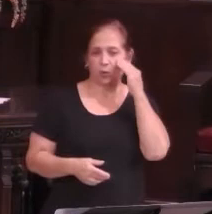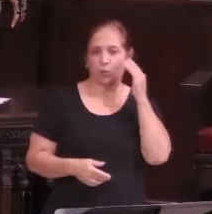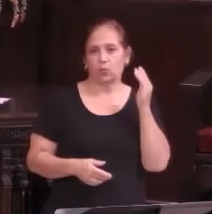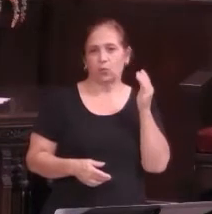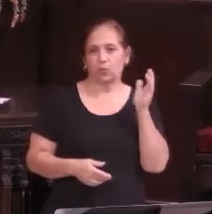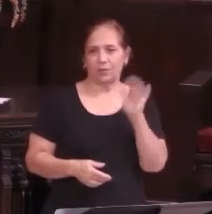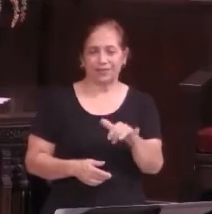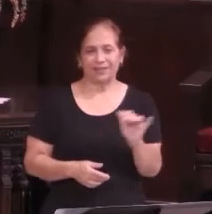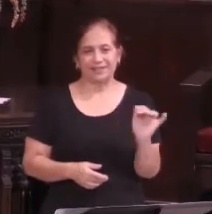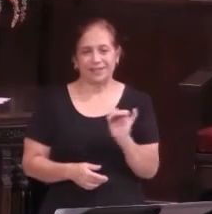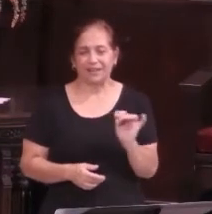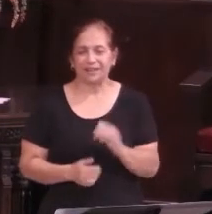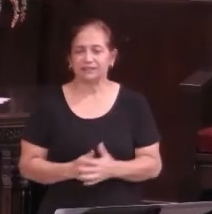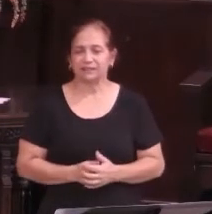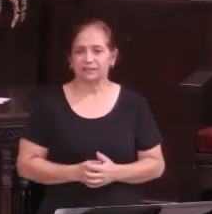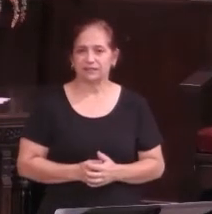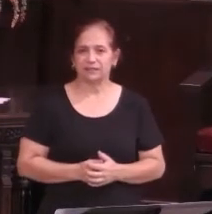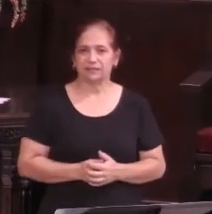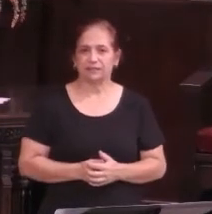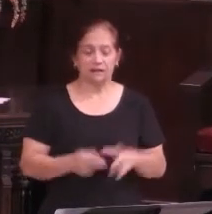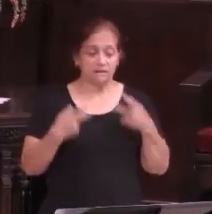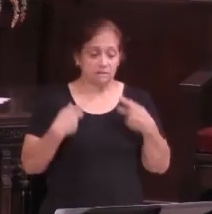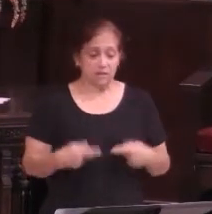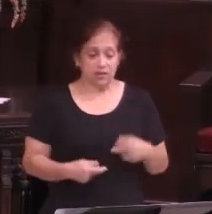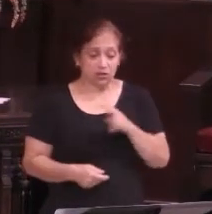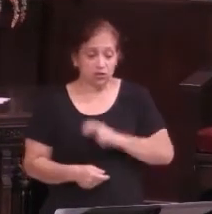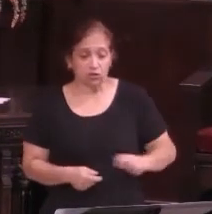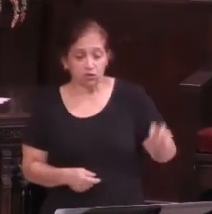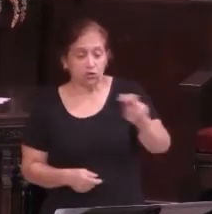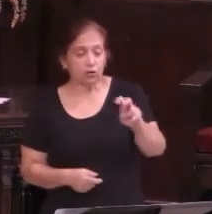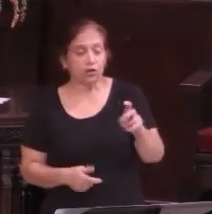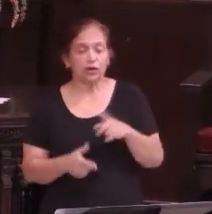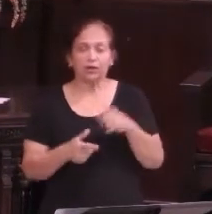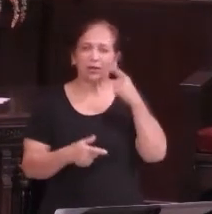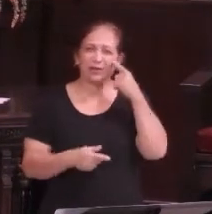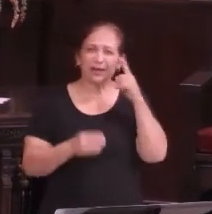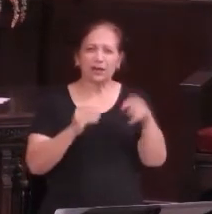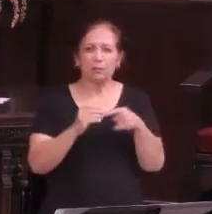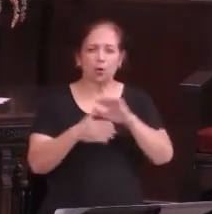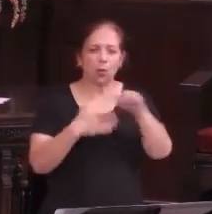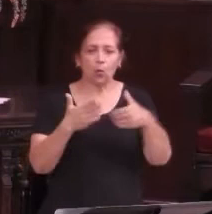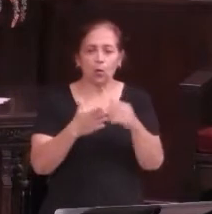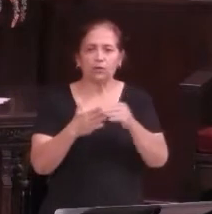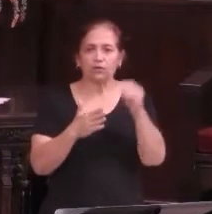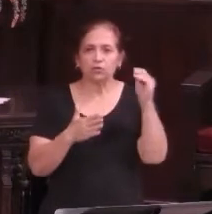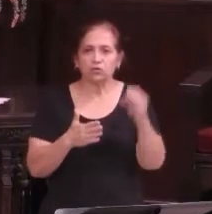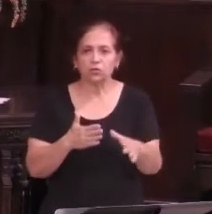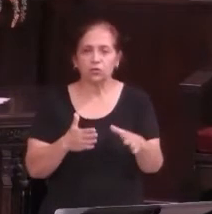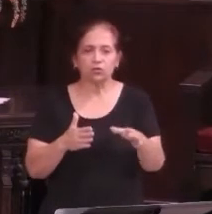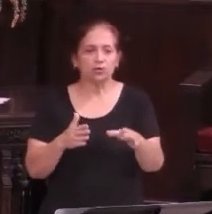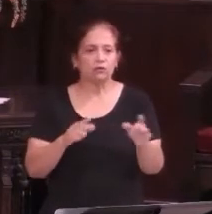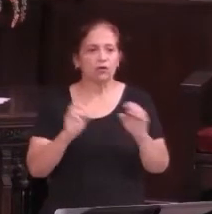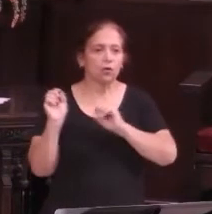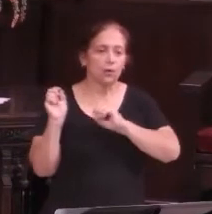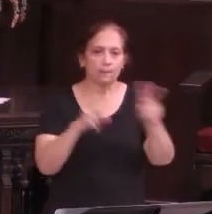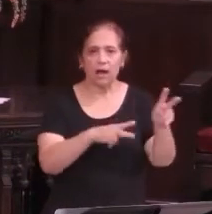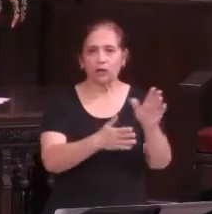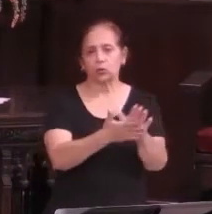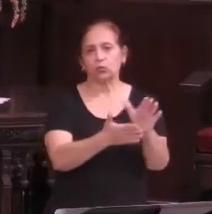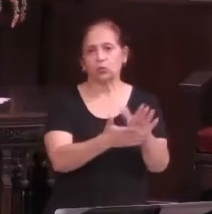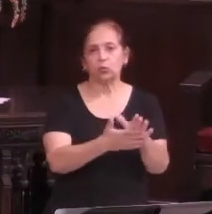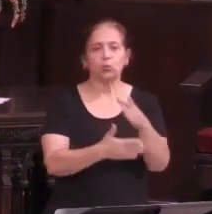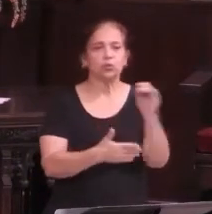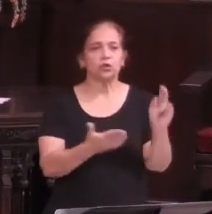that's like, be it a physical journey. I think about all of the students who have headed back to schools